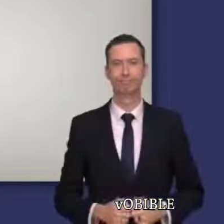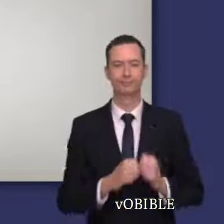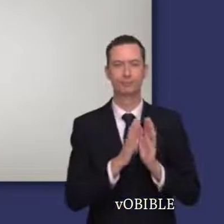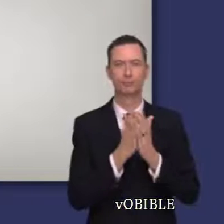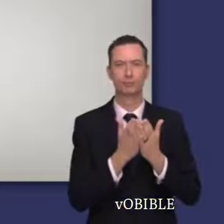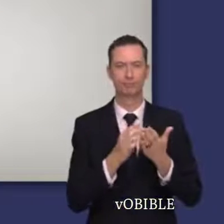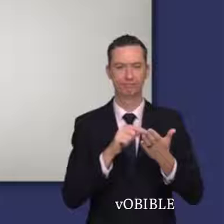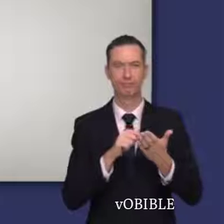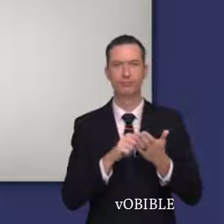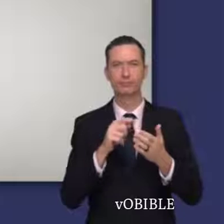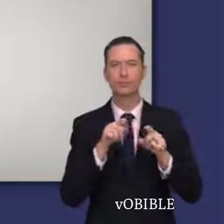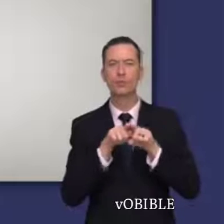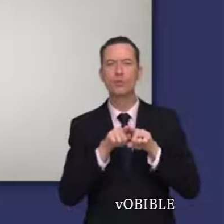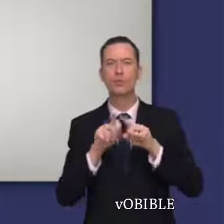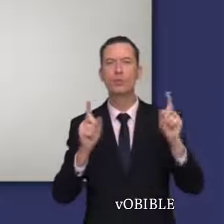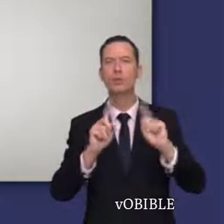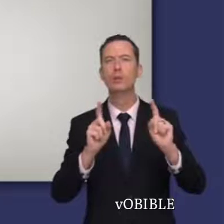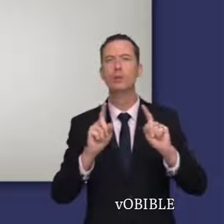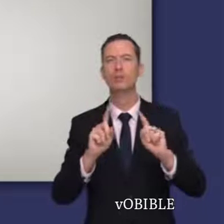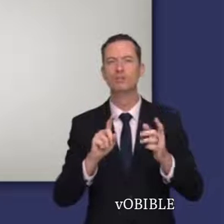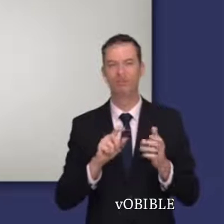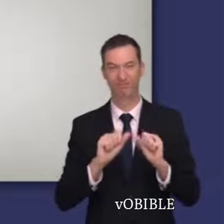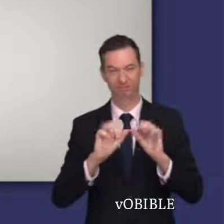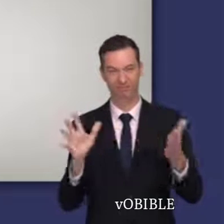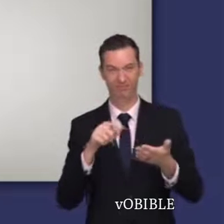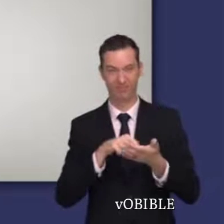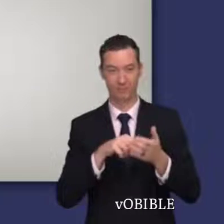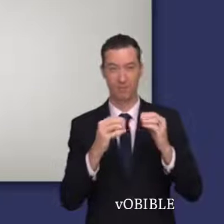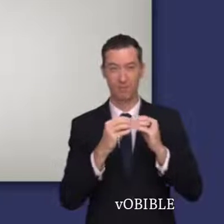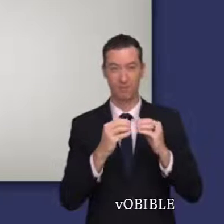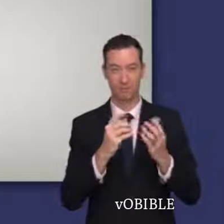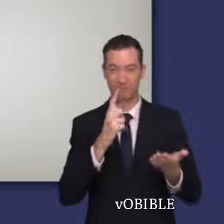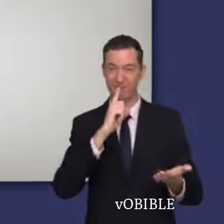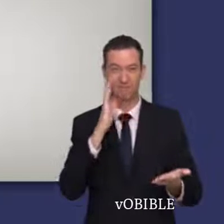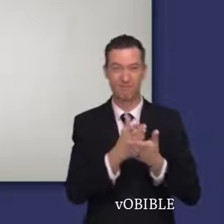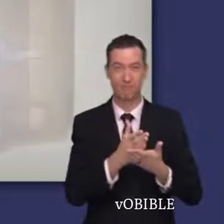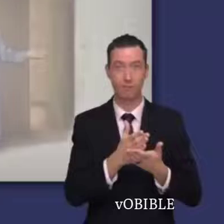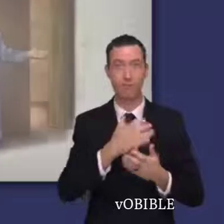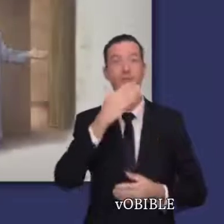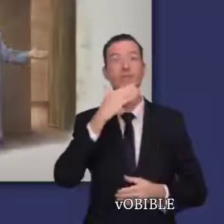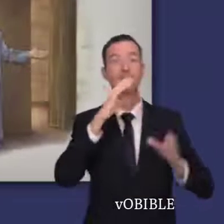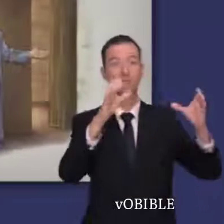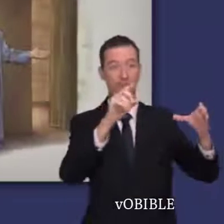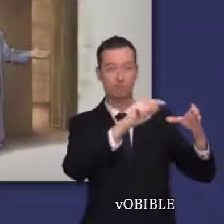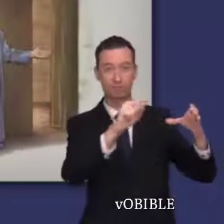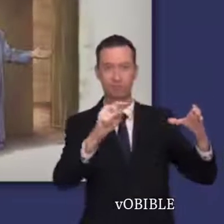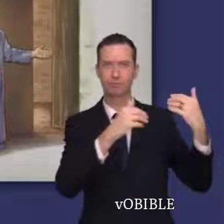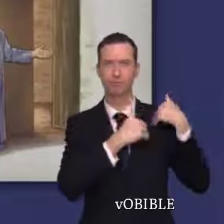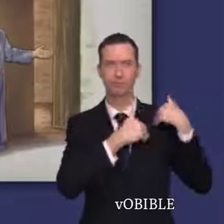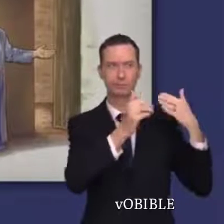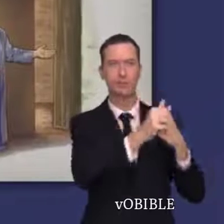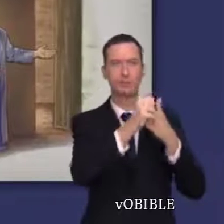Did you know? 2 Samuel powerfully illustrates the Bible's honesty. Even the failings